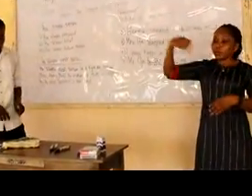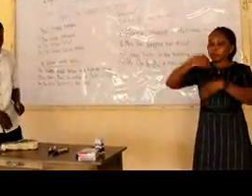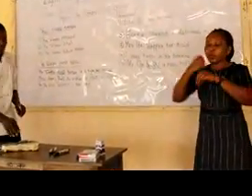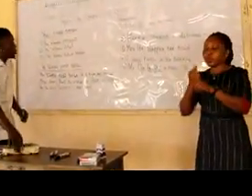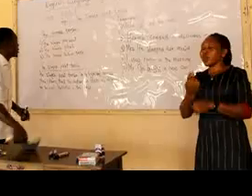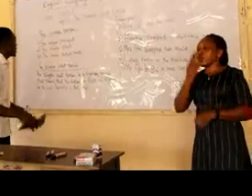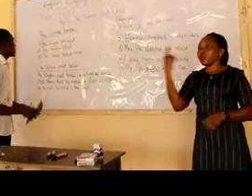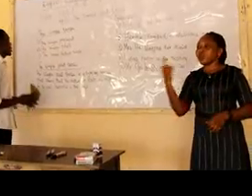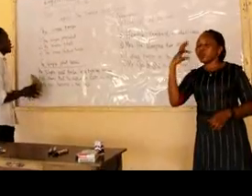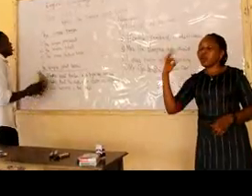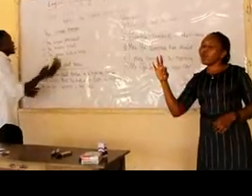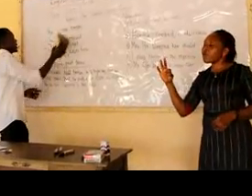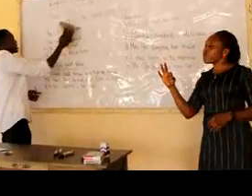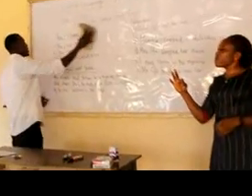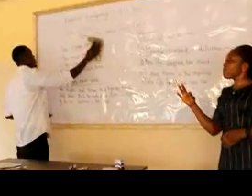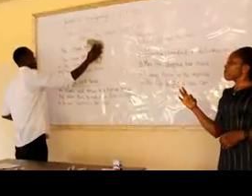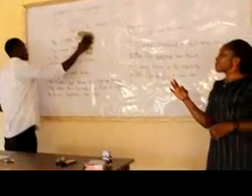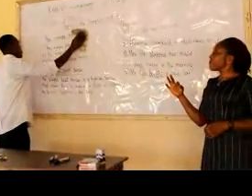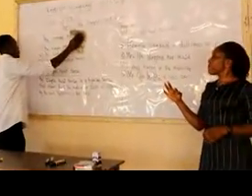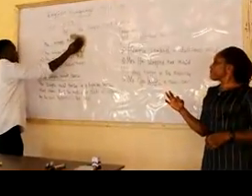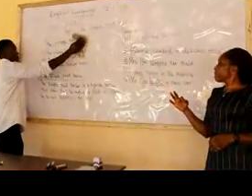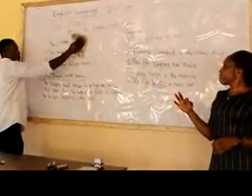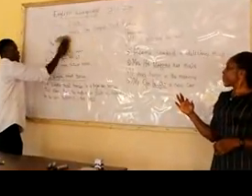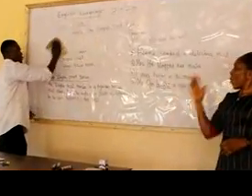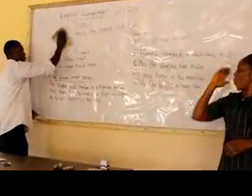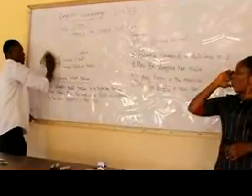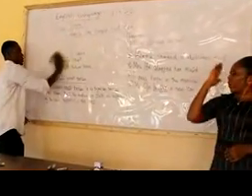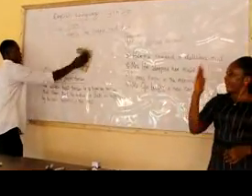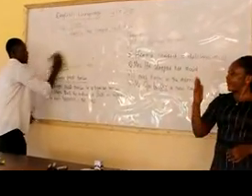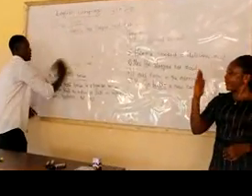I hope you got that. Okay.